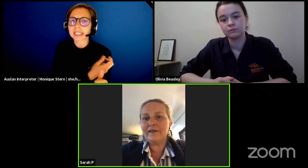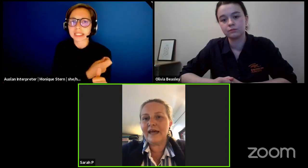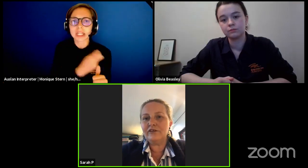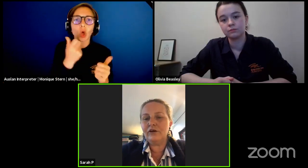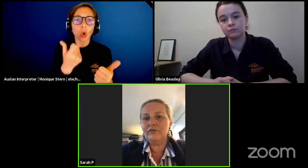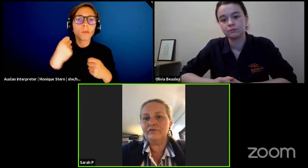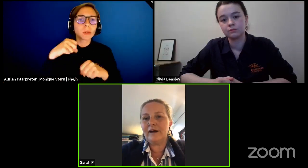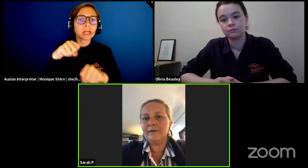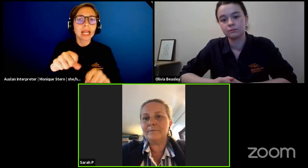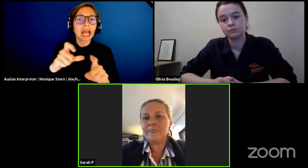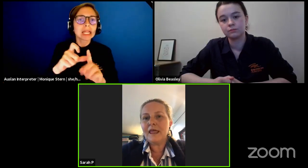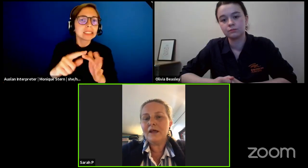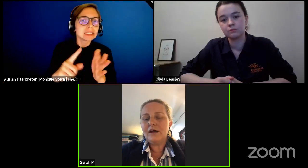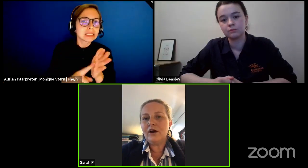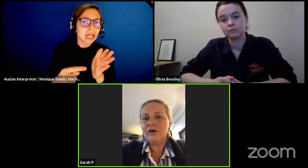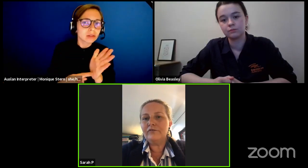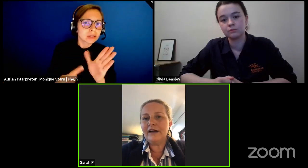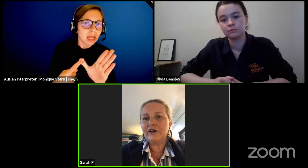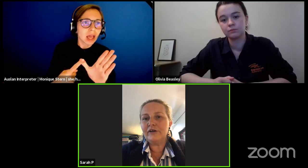iterations that we've had of